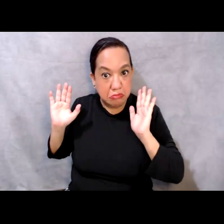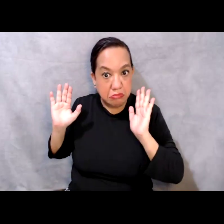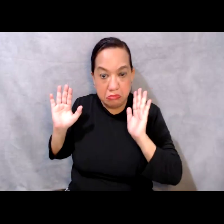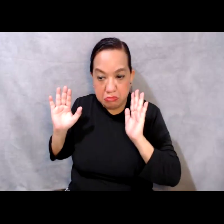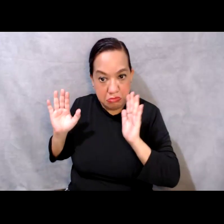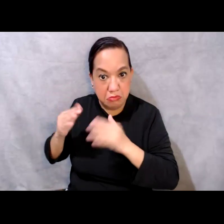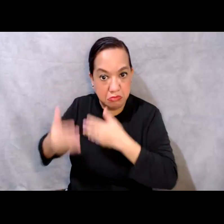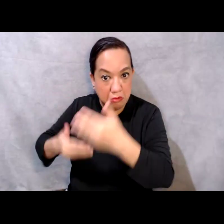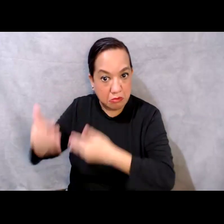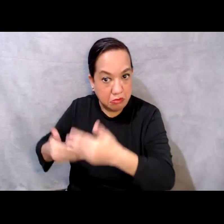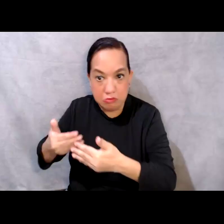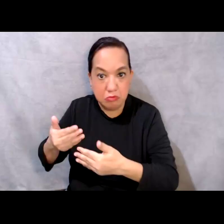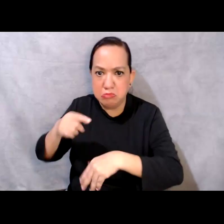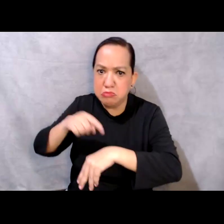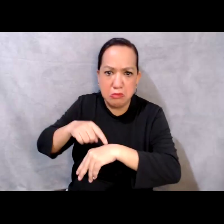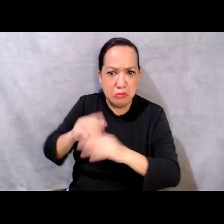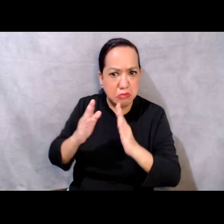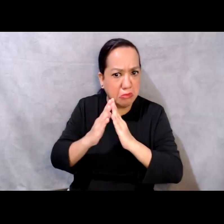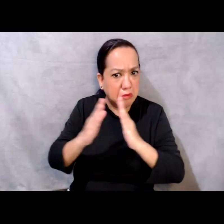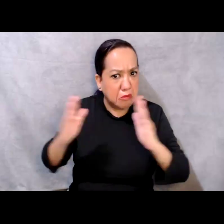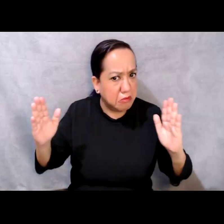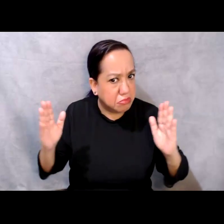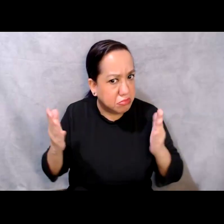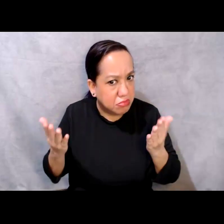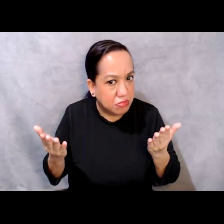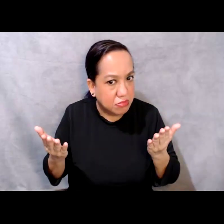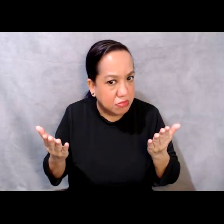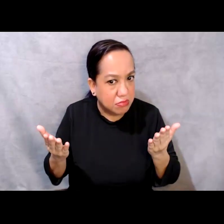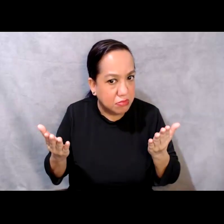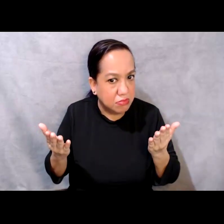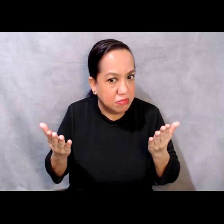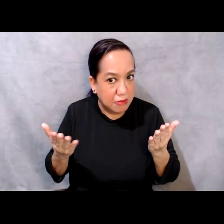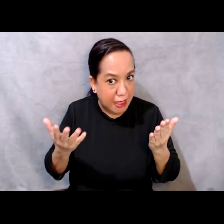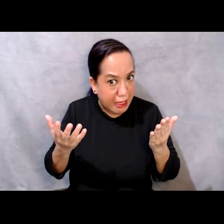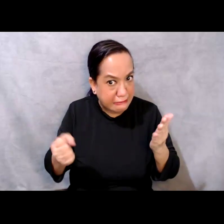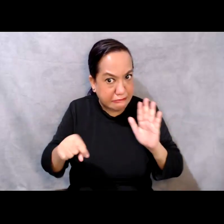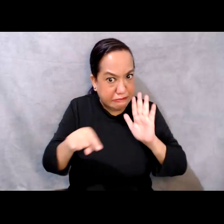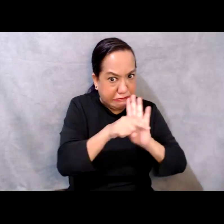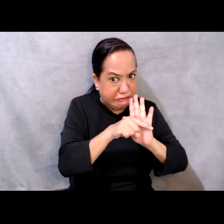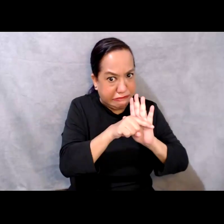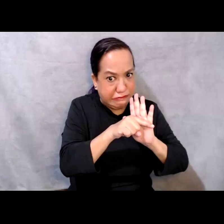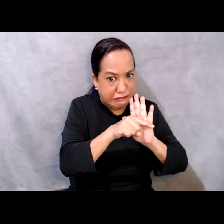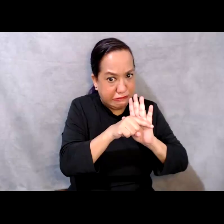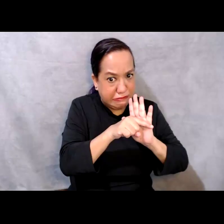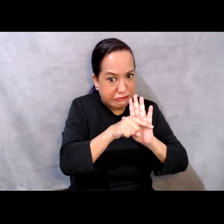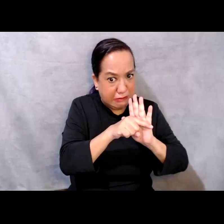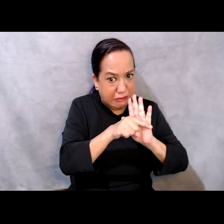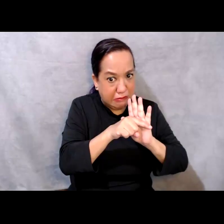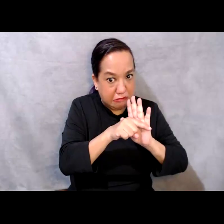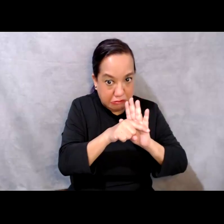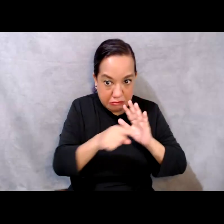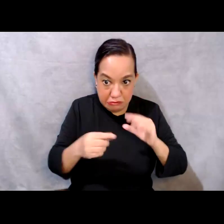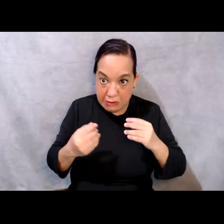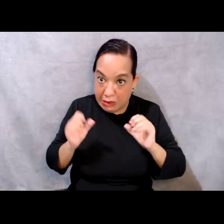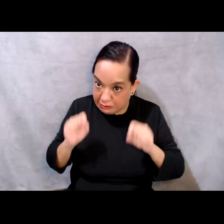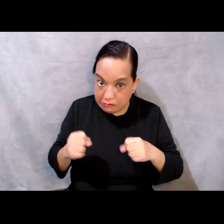harm in allowing that access? And maybe how can we see allowing access as not maybe a threat